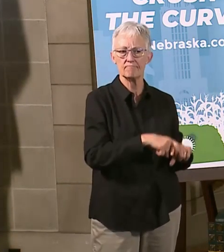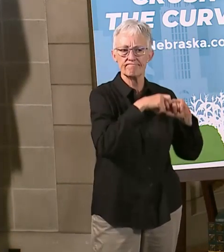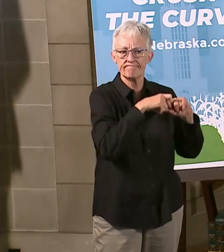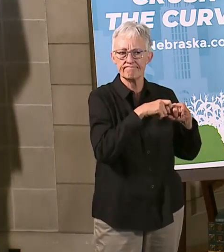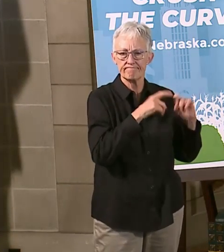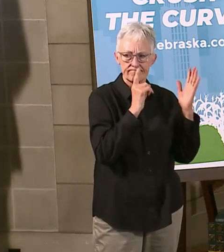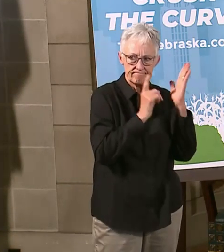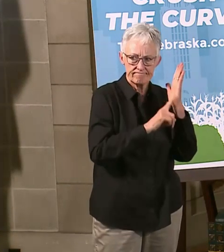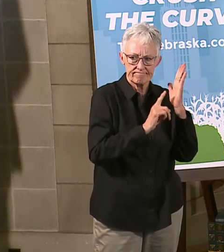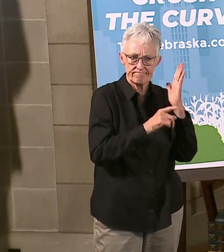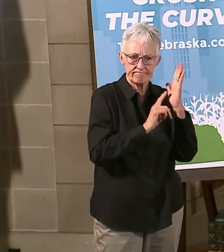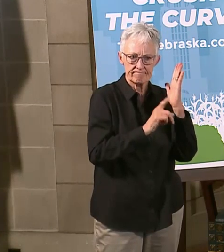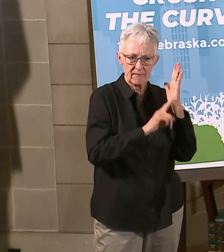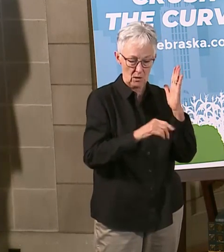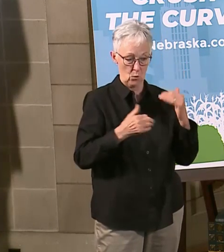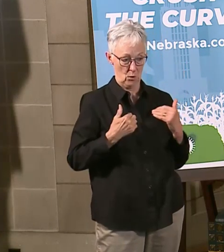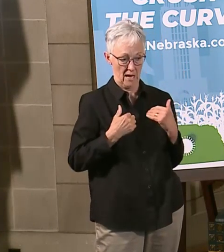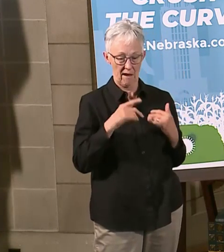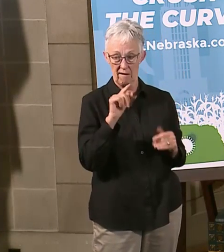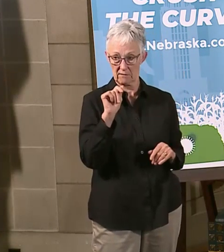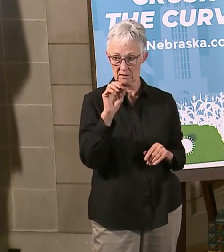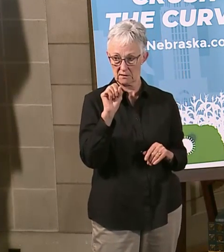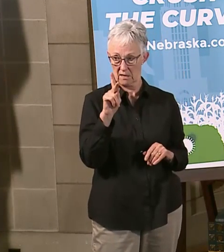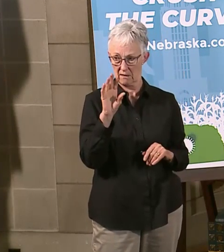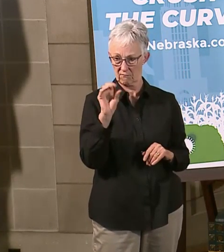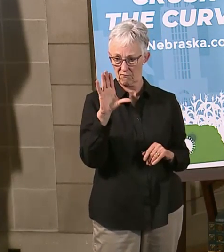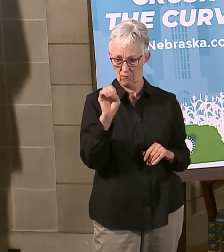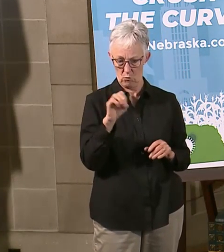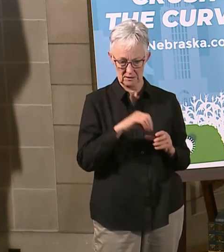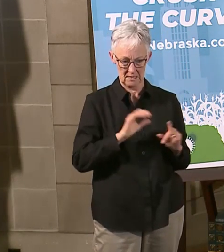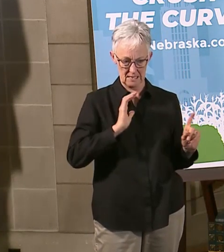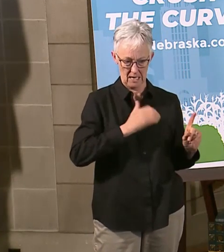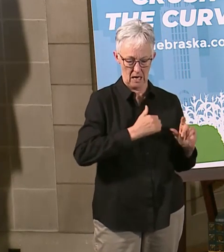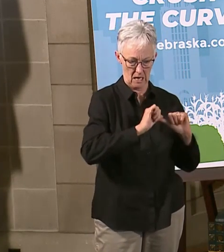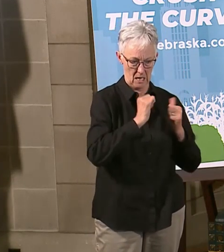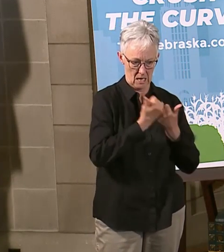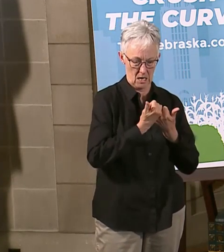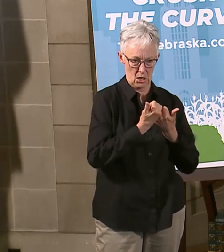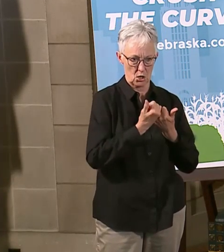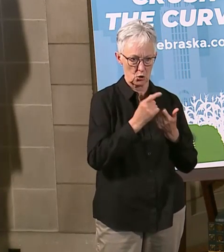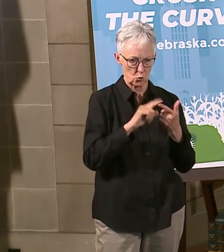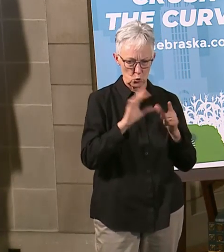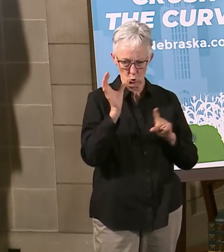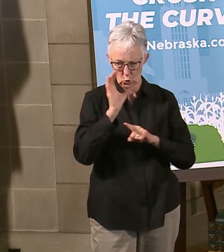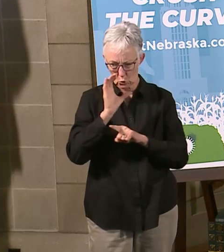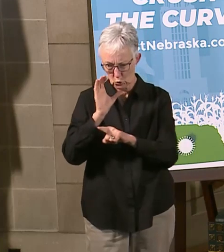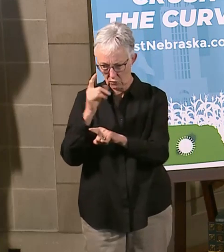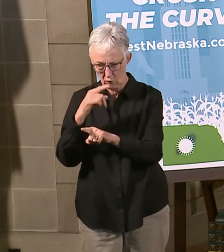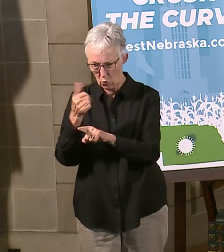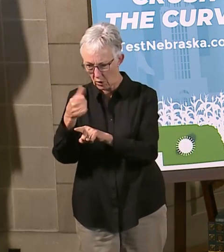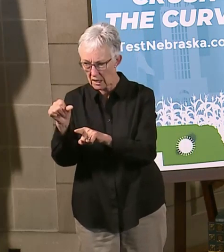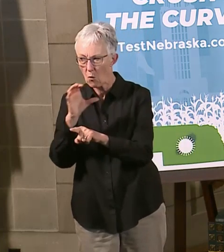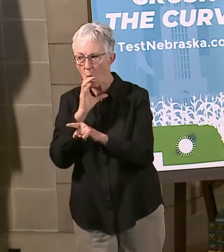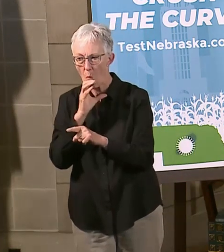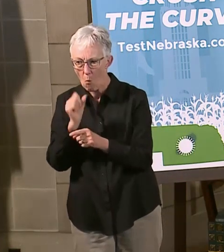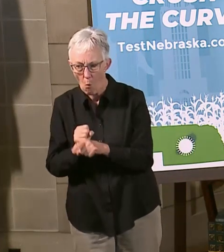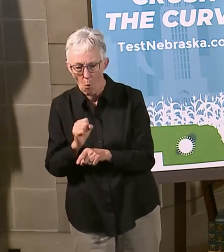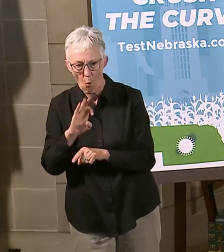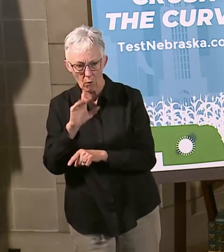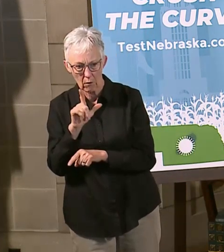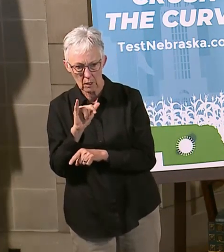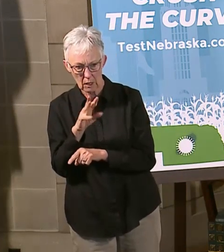task force to go back within our own agency to go back and check to make sure if there are any claims that are older from those a month ago